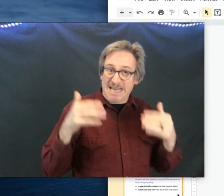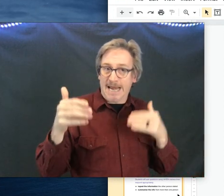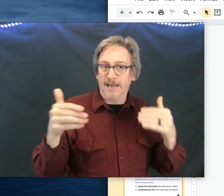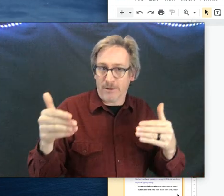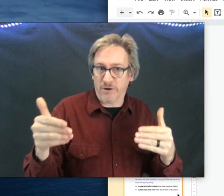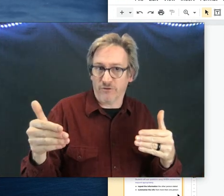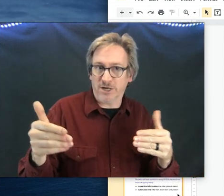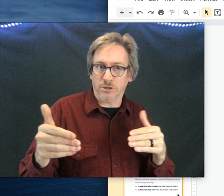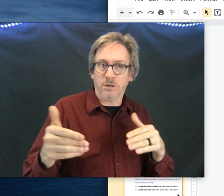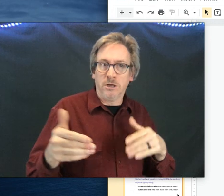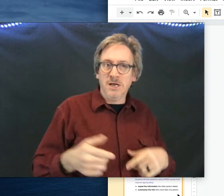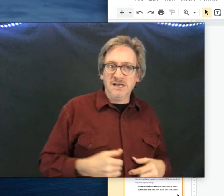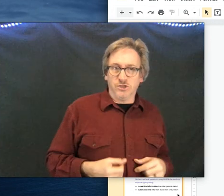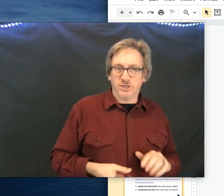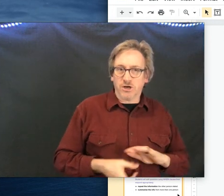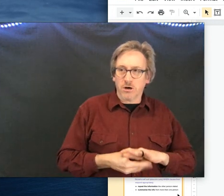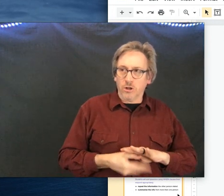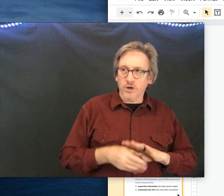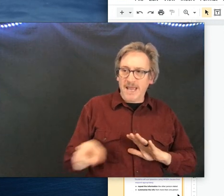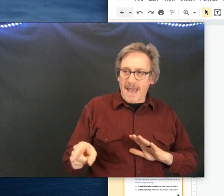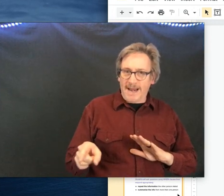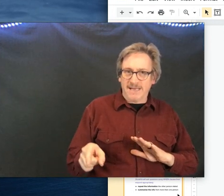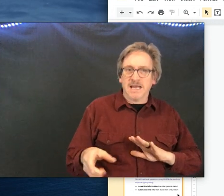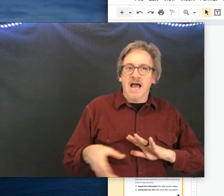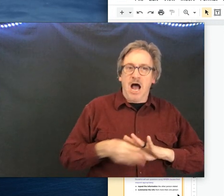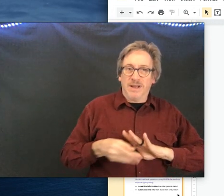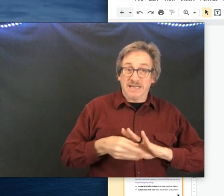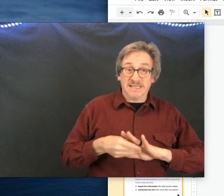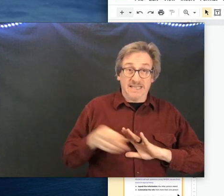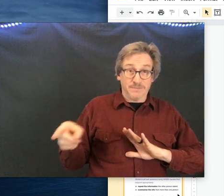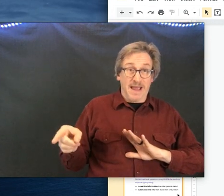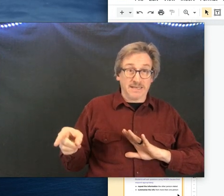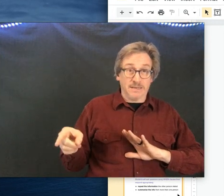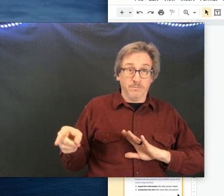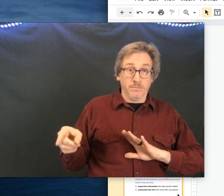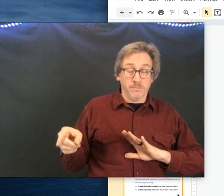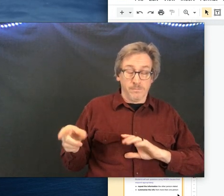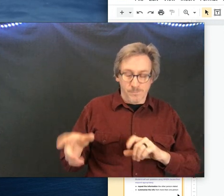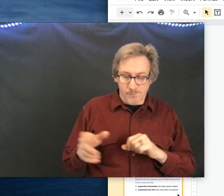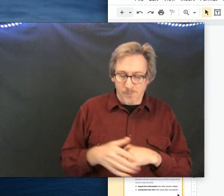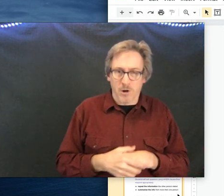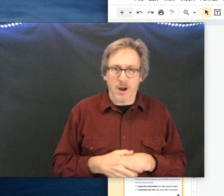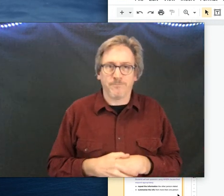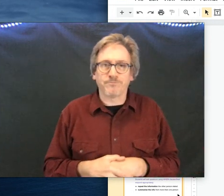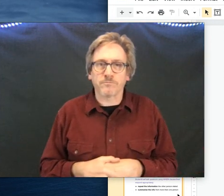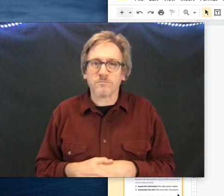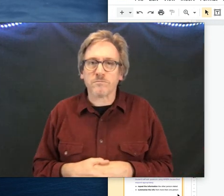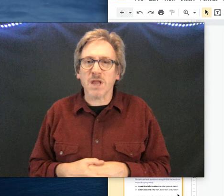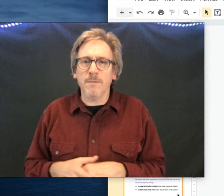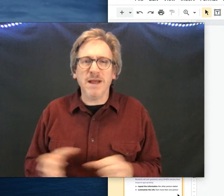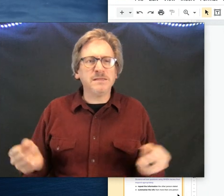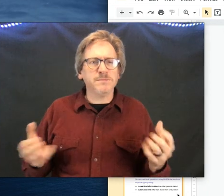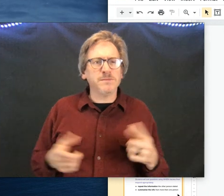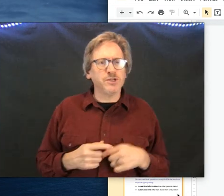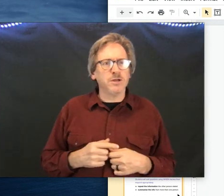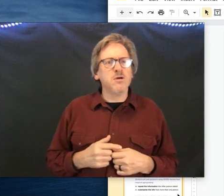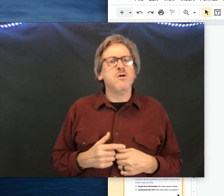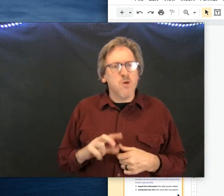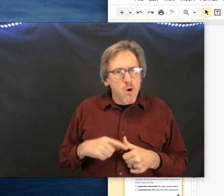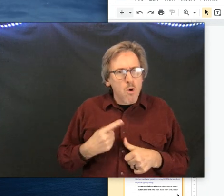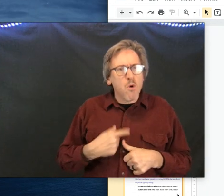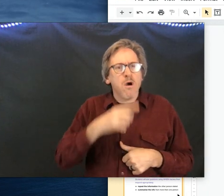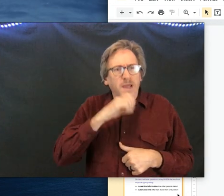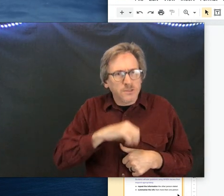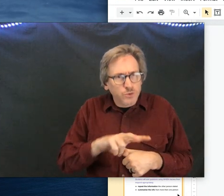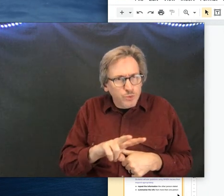you're getting their information. So start looking at it as, how am I going to sign this back to them? Okay. And sometimes you can